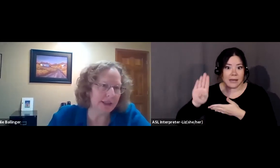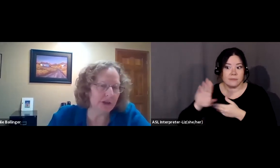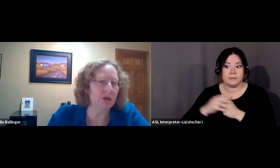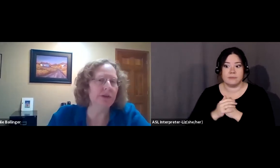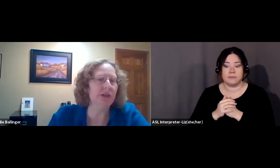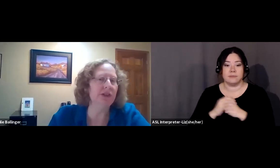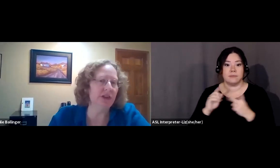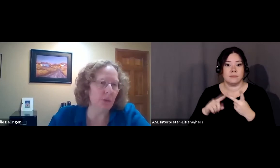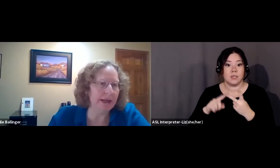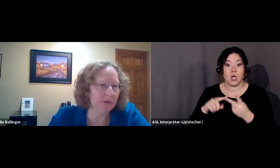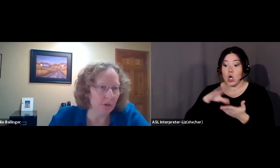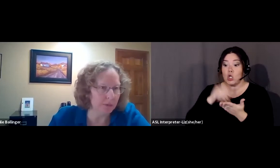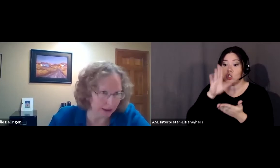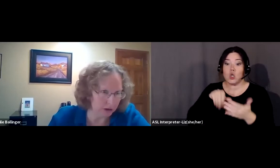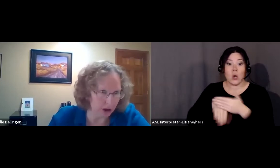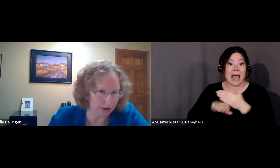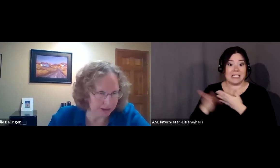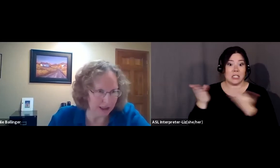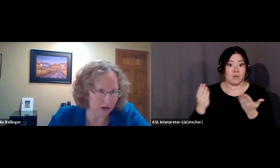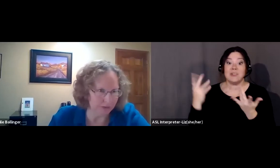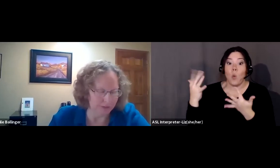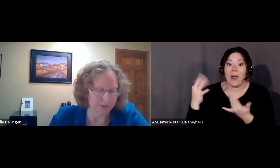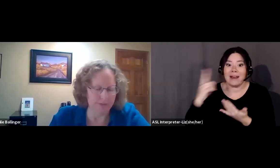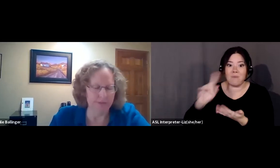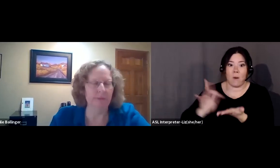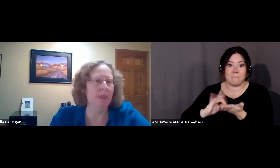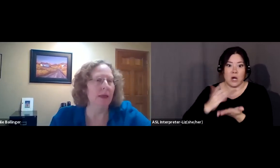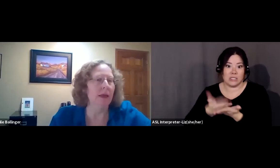Student access services is waiting for the medical documentation.